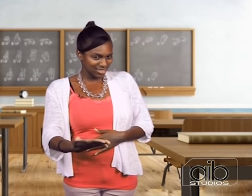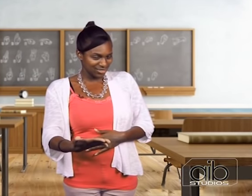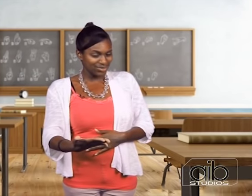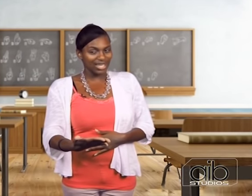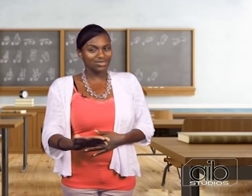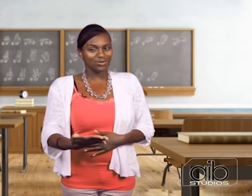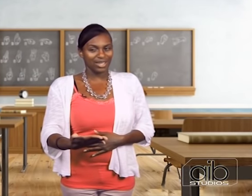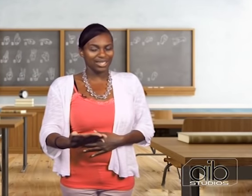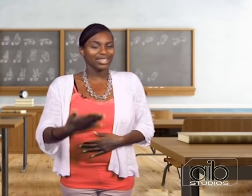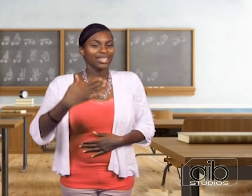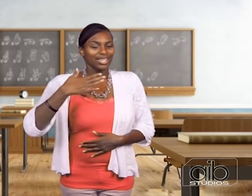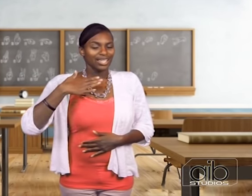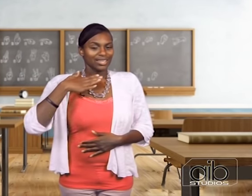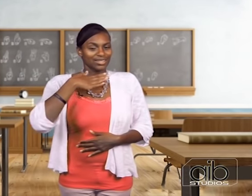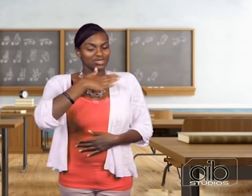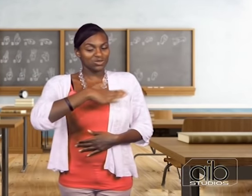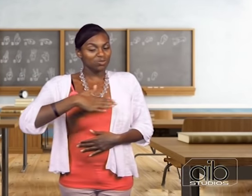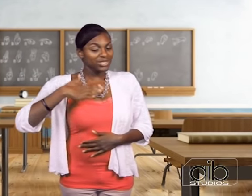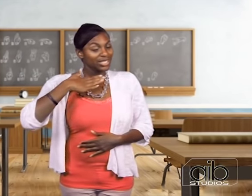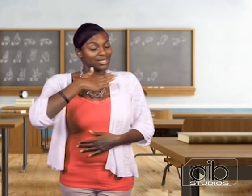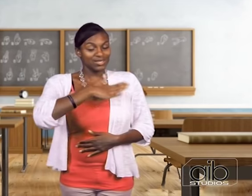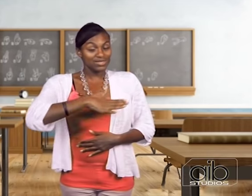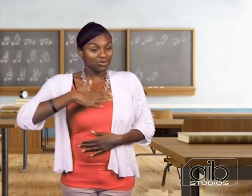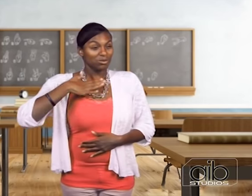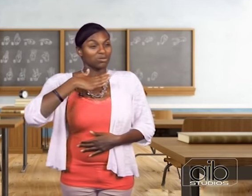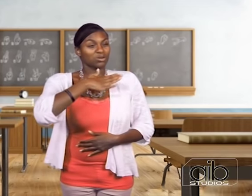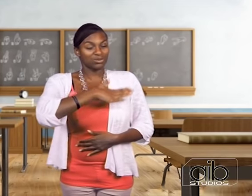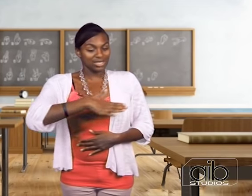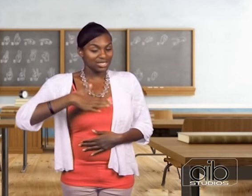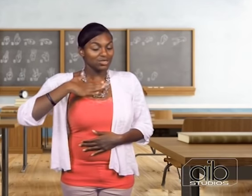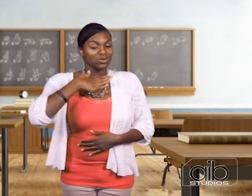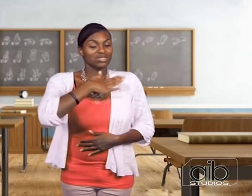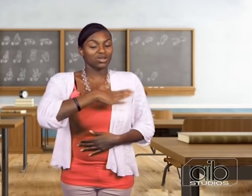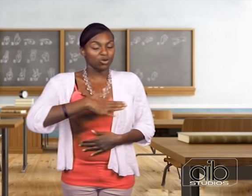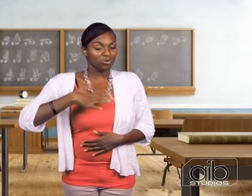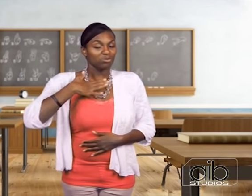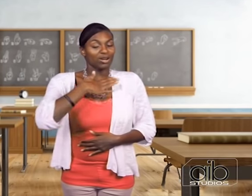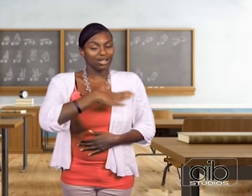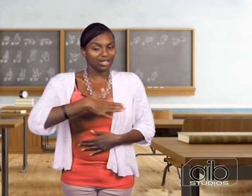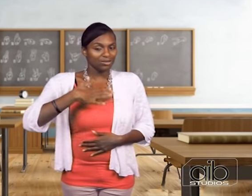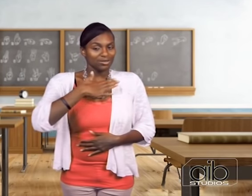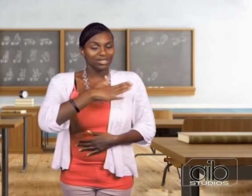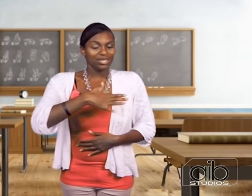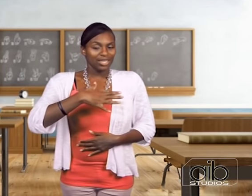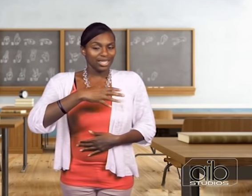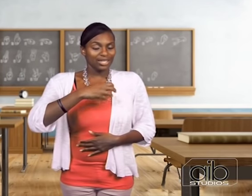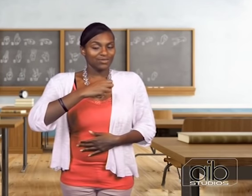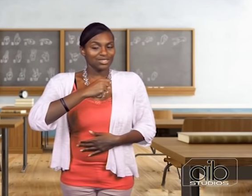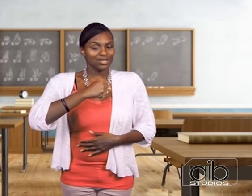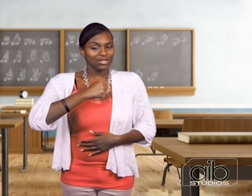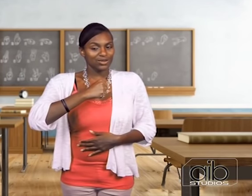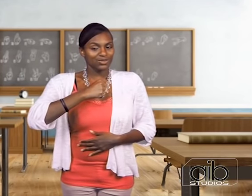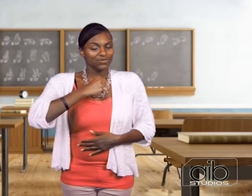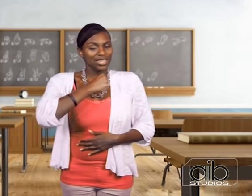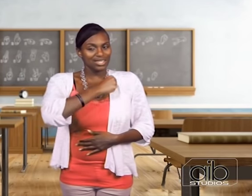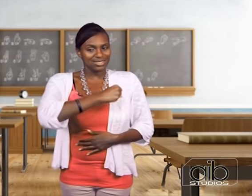thank you. That's right. And this was please. Remember, please was an open palm. And if it's a closed